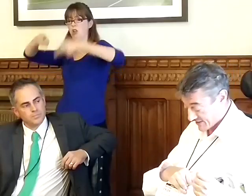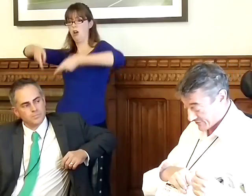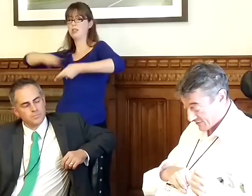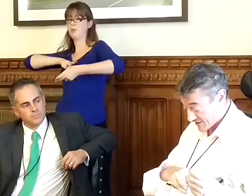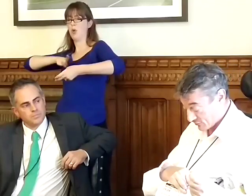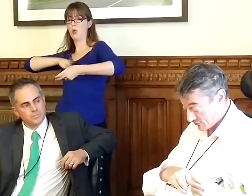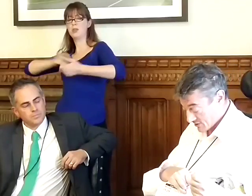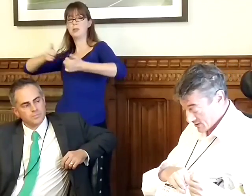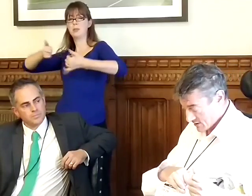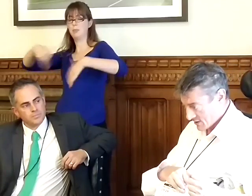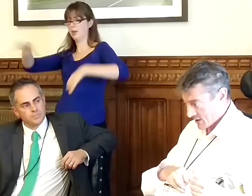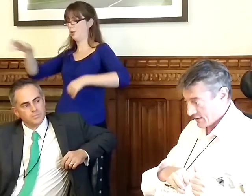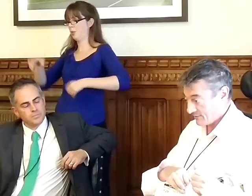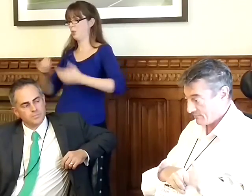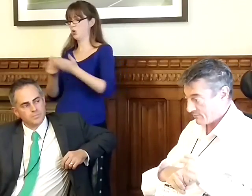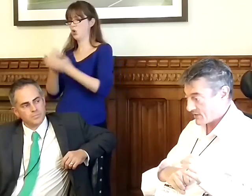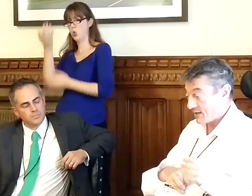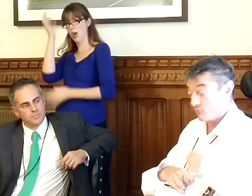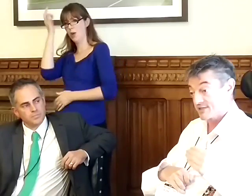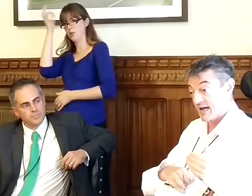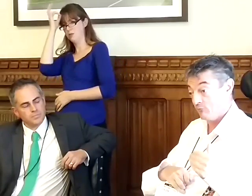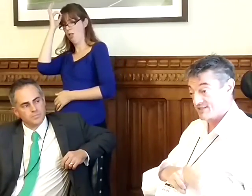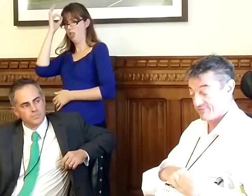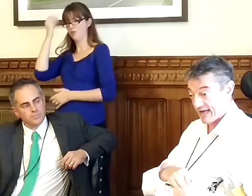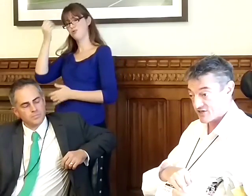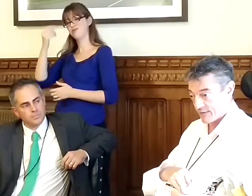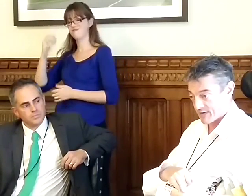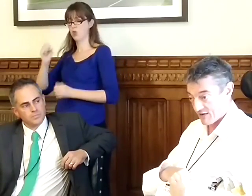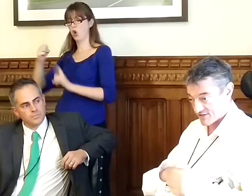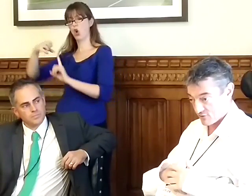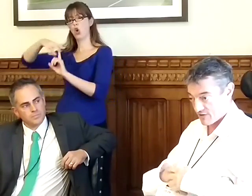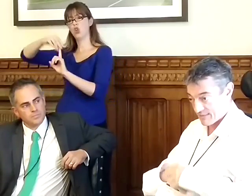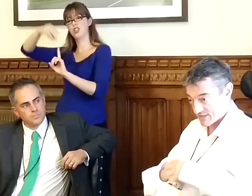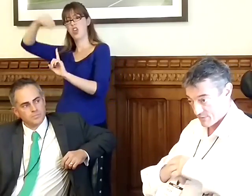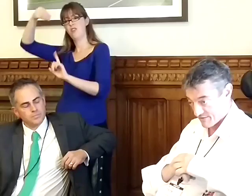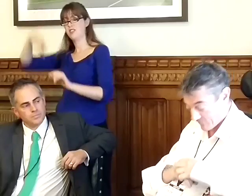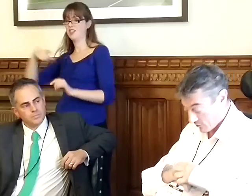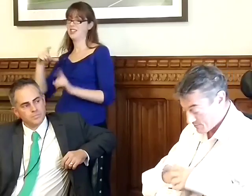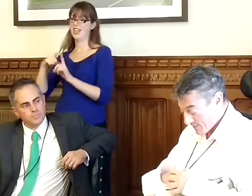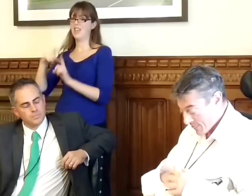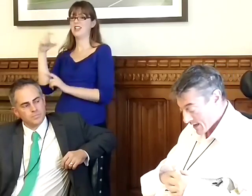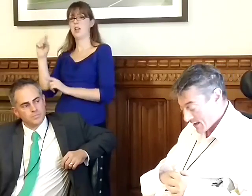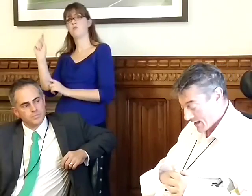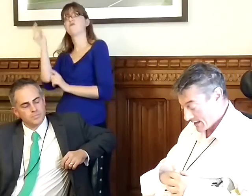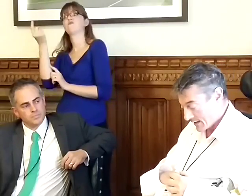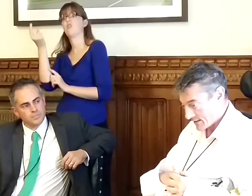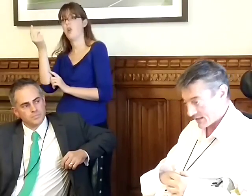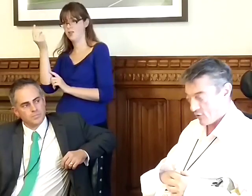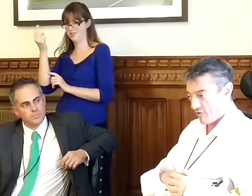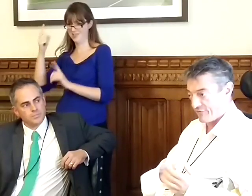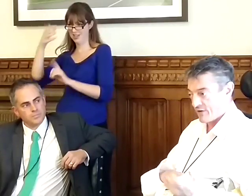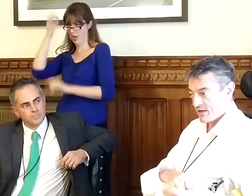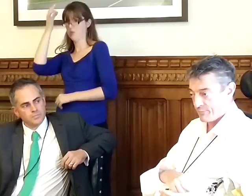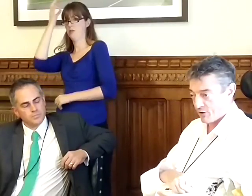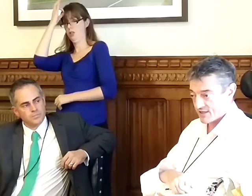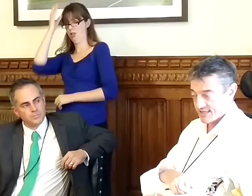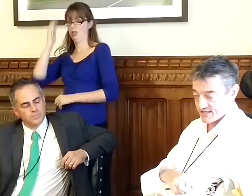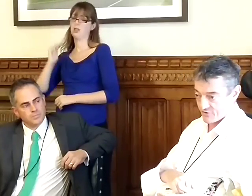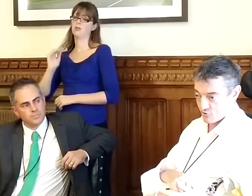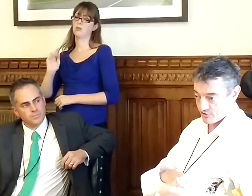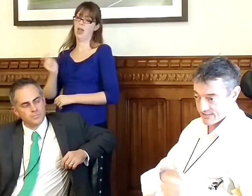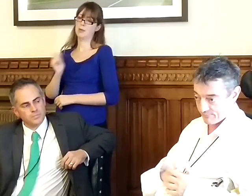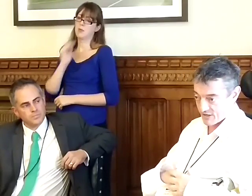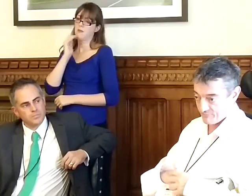right-wing conservative council. It was Cameron's flagship council, Hammersmith and Fulham. And a lot of